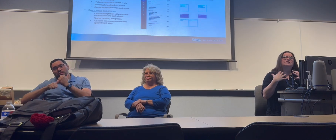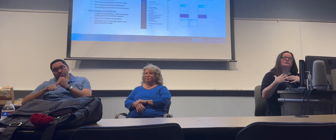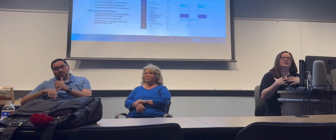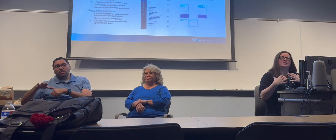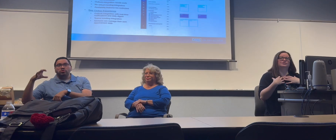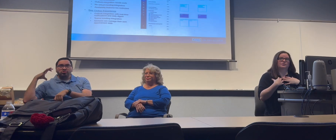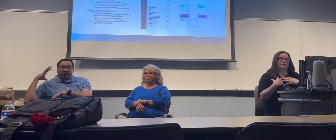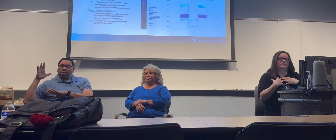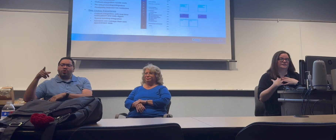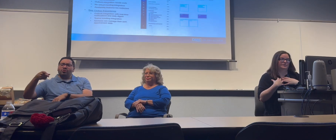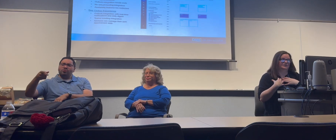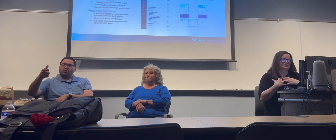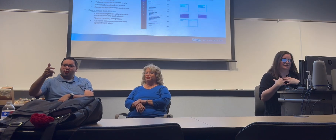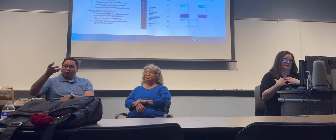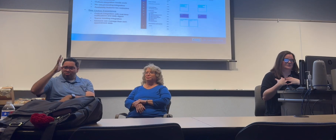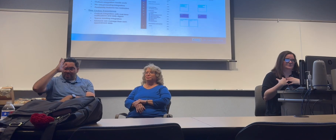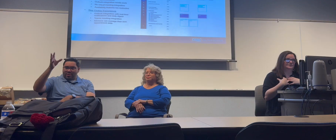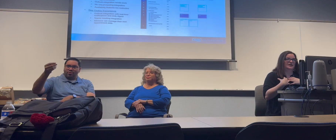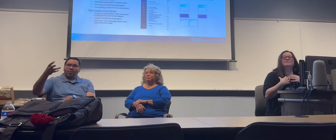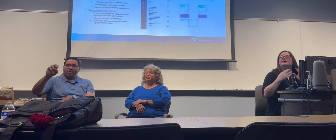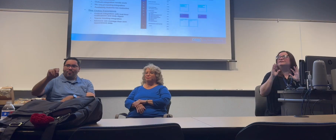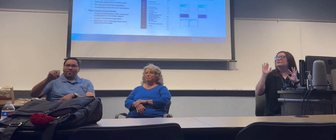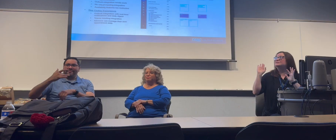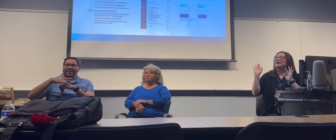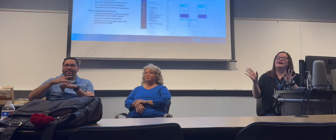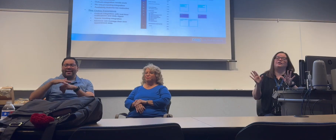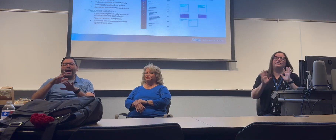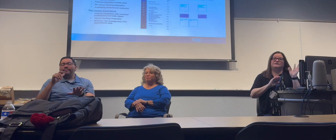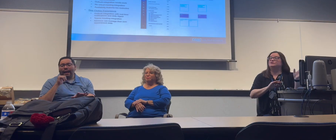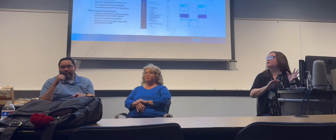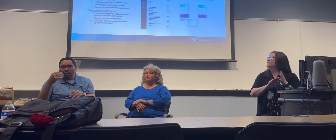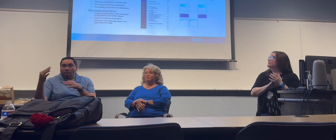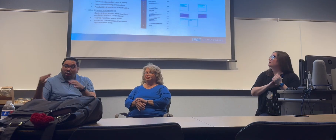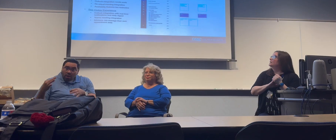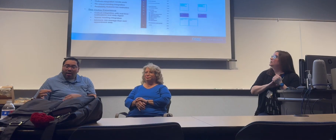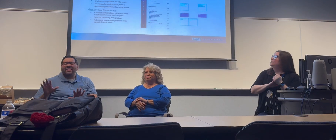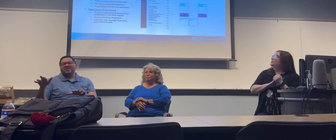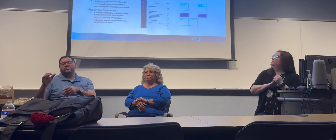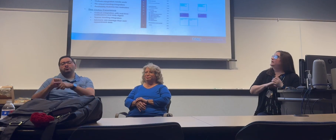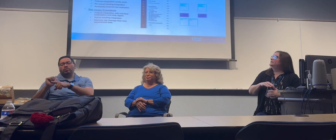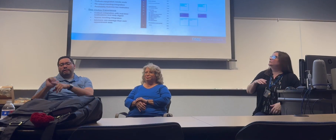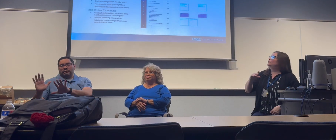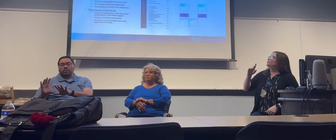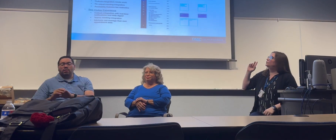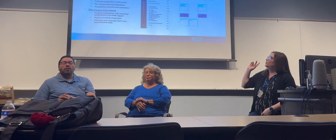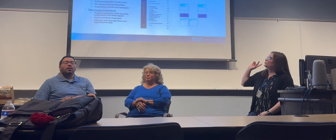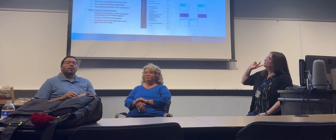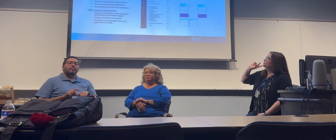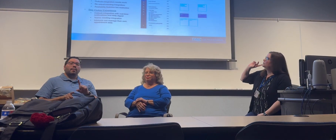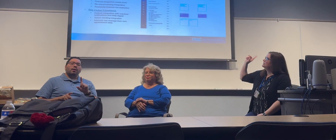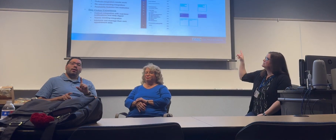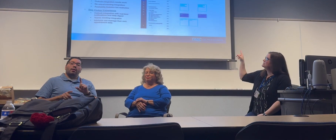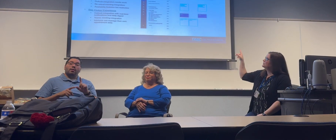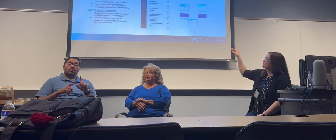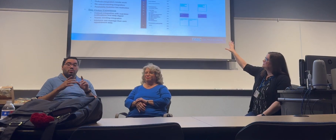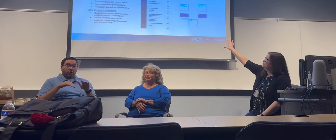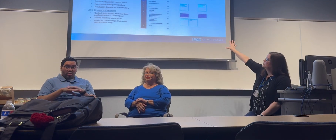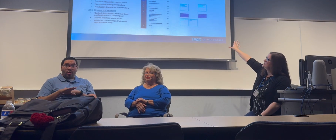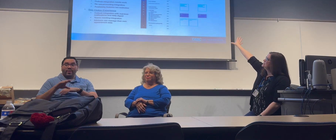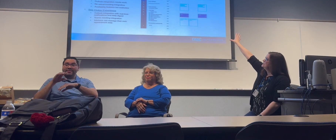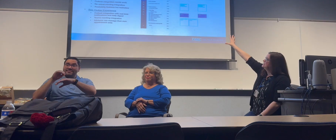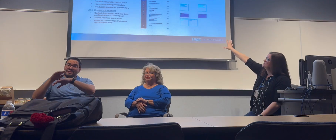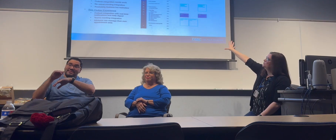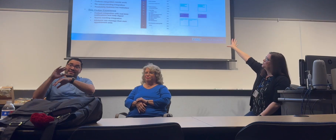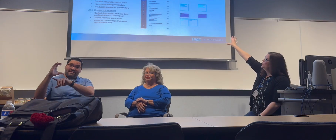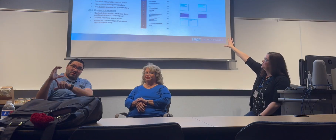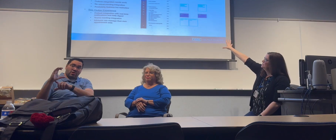you can create your own availability slots. I'm not gonna go into how that's for training, but when you go into Civitas, you